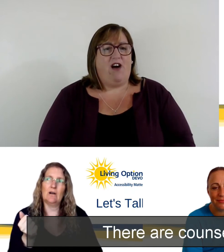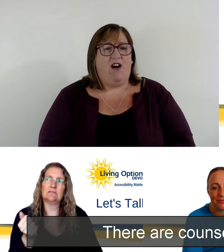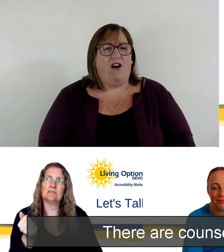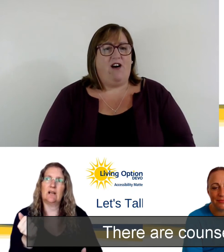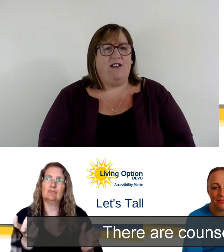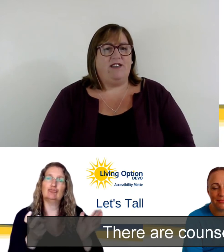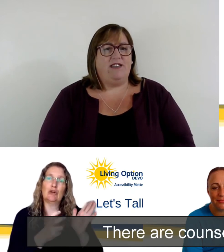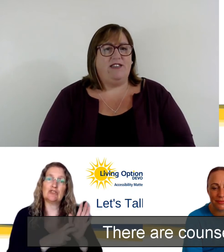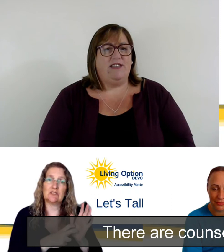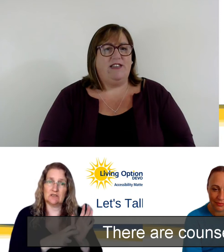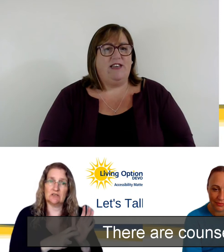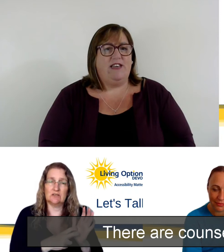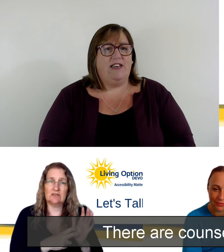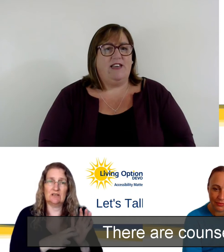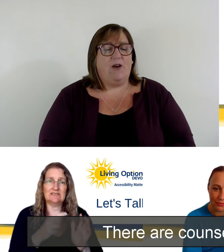There are